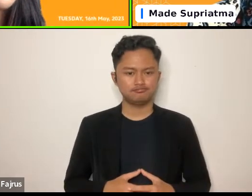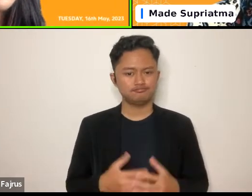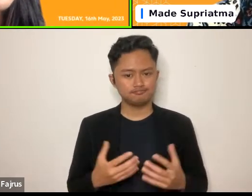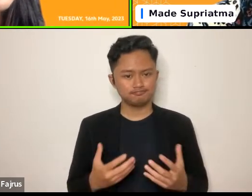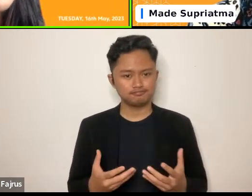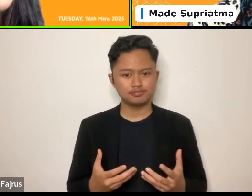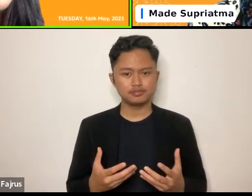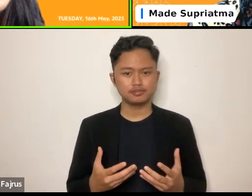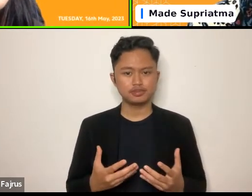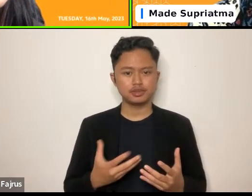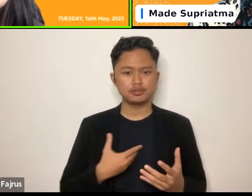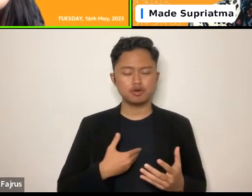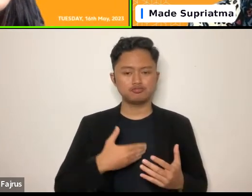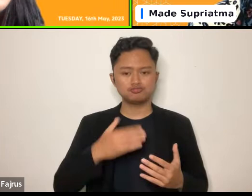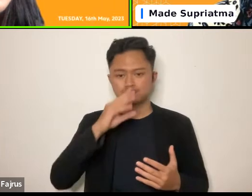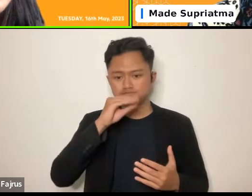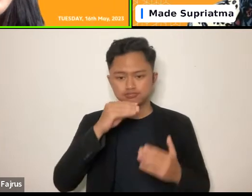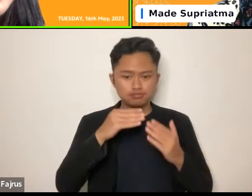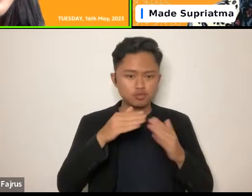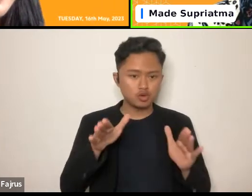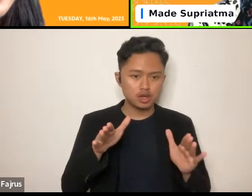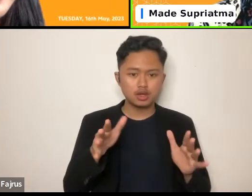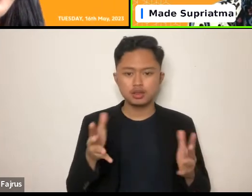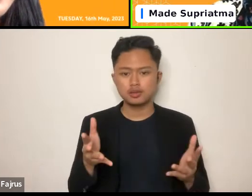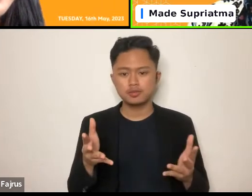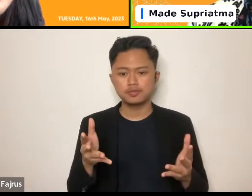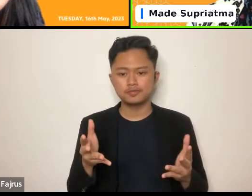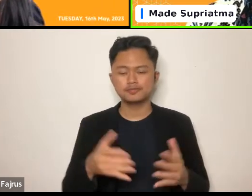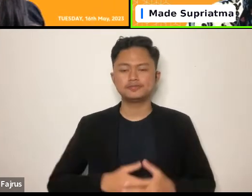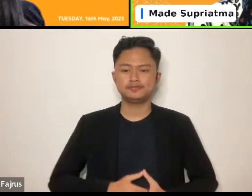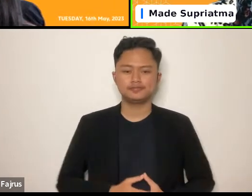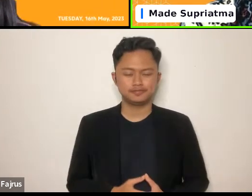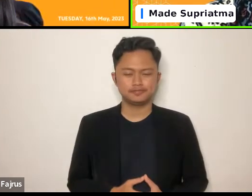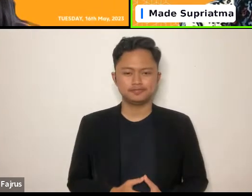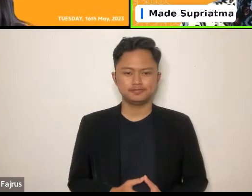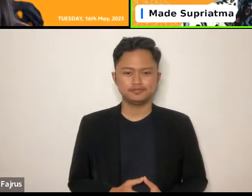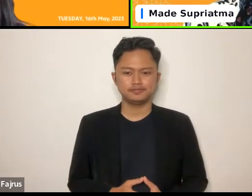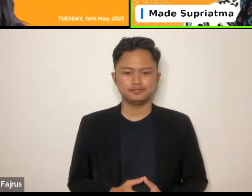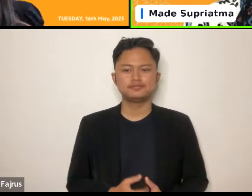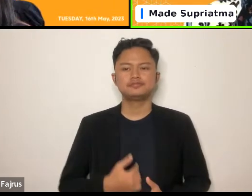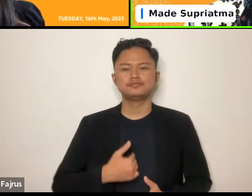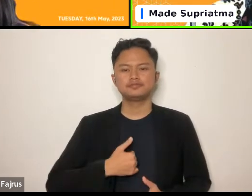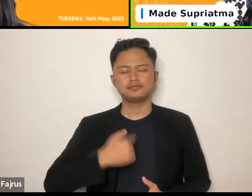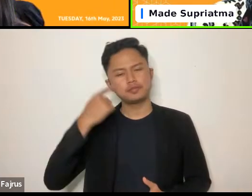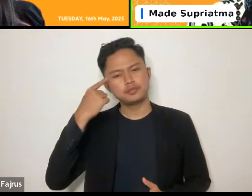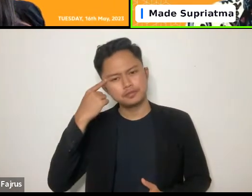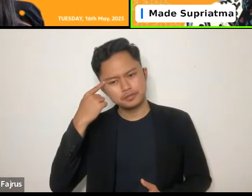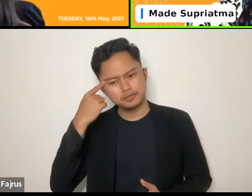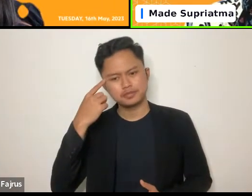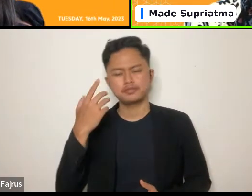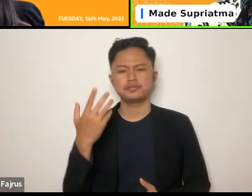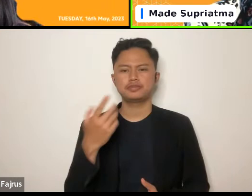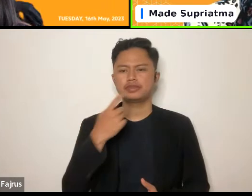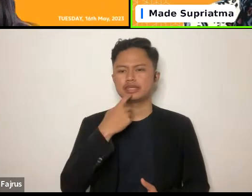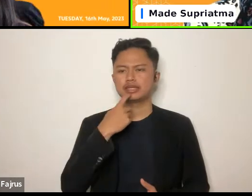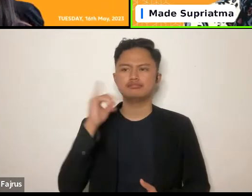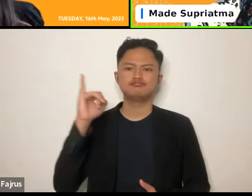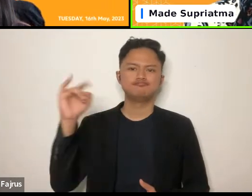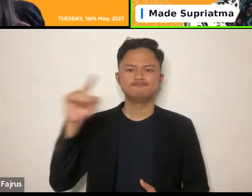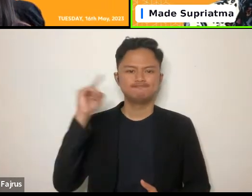Would you unmute yourself? Yeah, I think in terms of